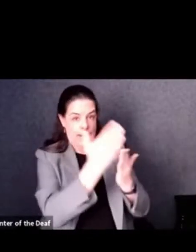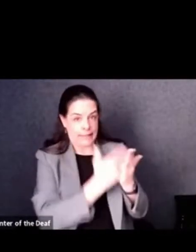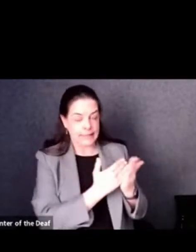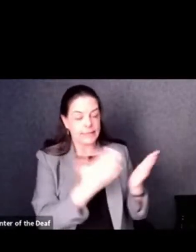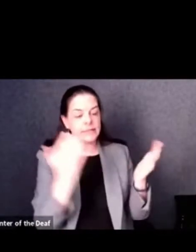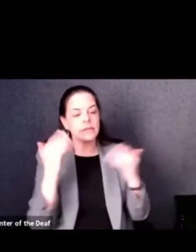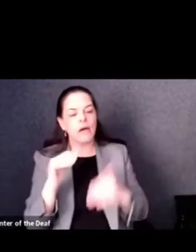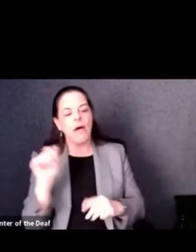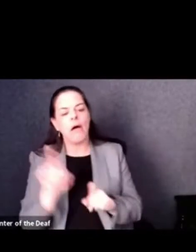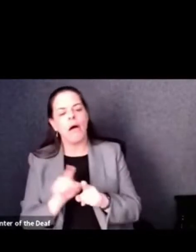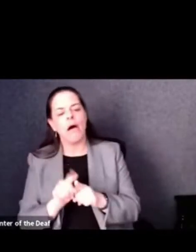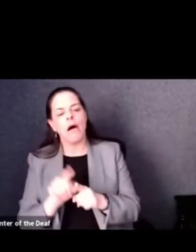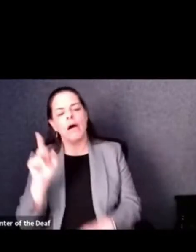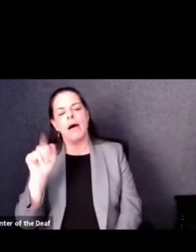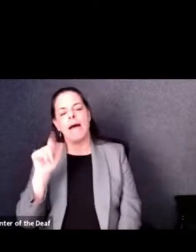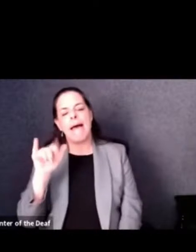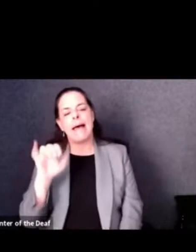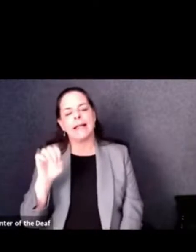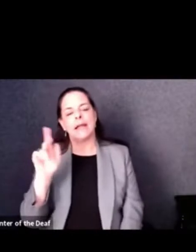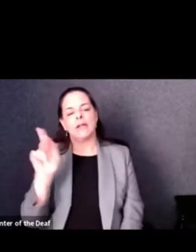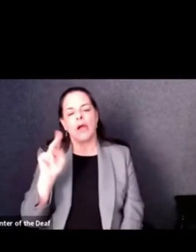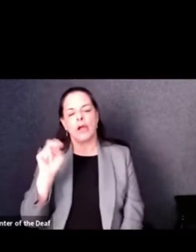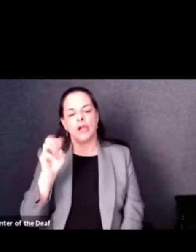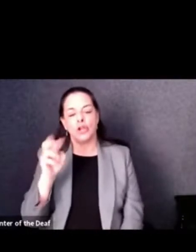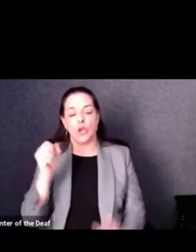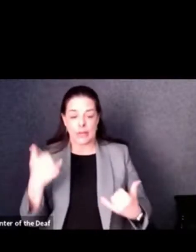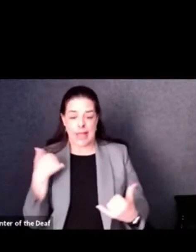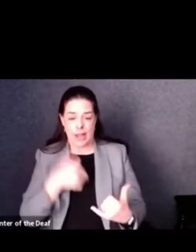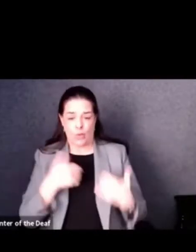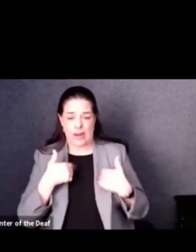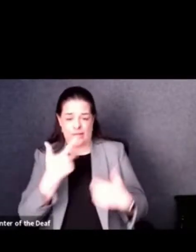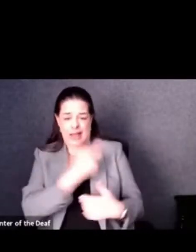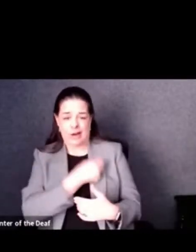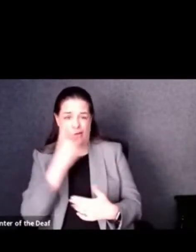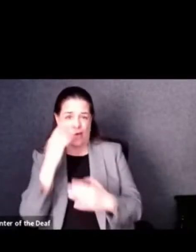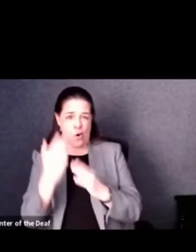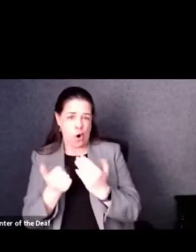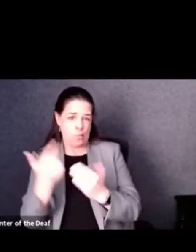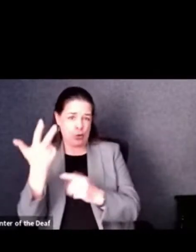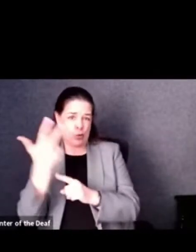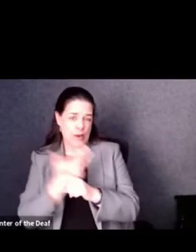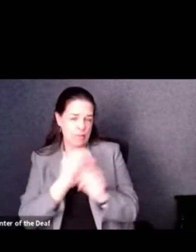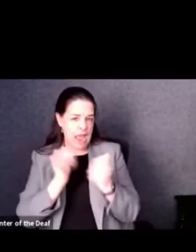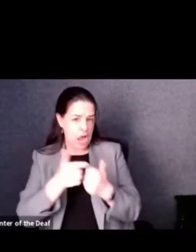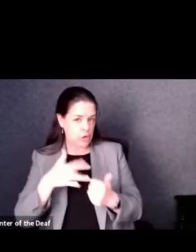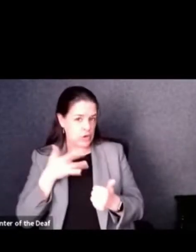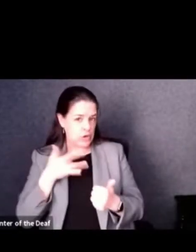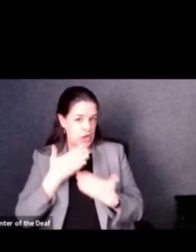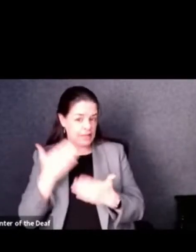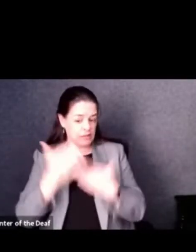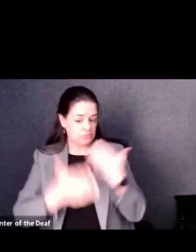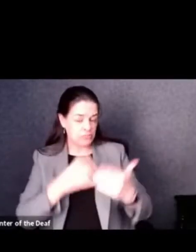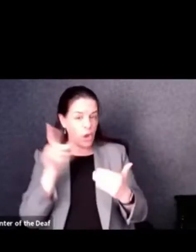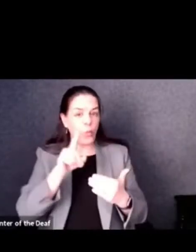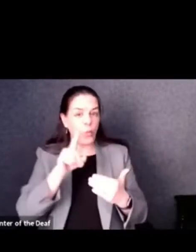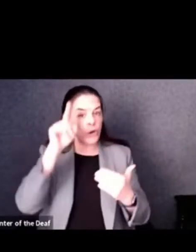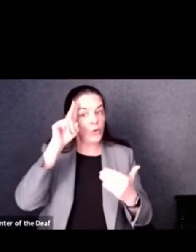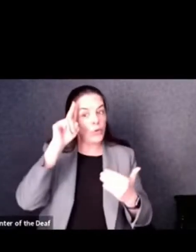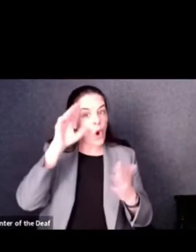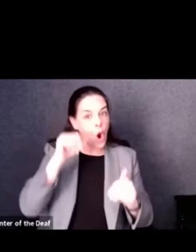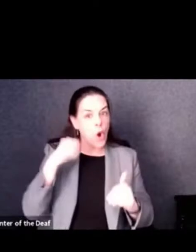Knox News, now that vaccines have been in Knox County for almost 3 months, how do you think things have gone, and where do you hope we'll be in 3